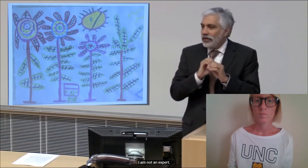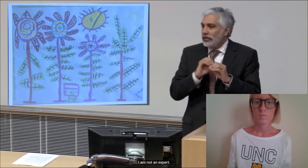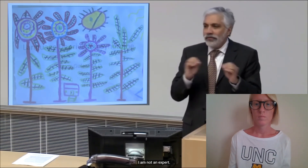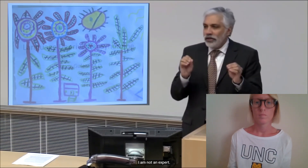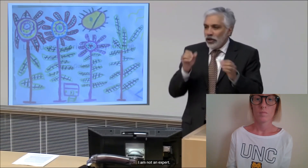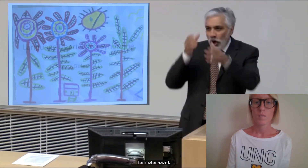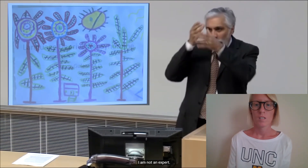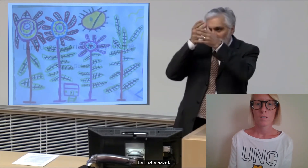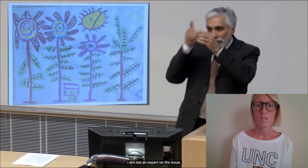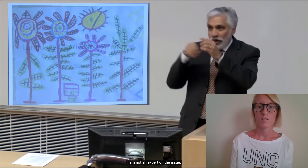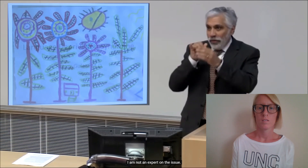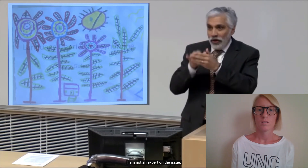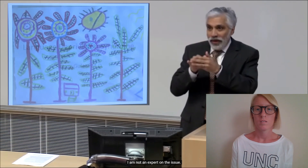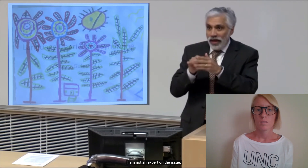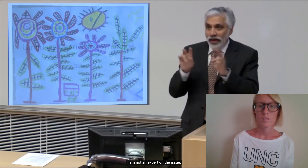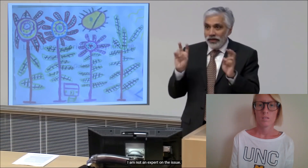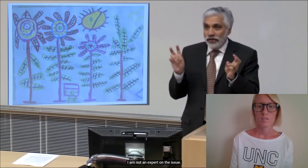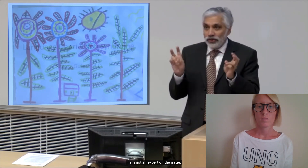I'm not an expert.